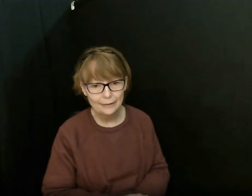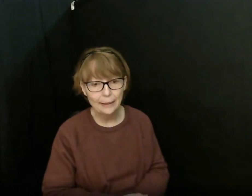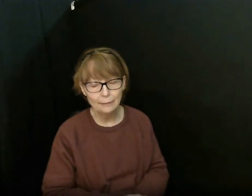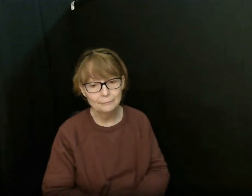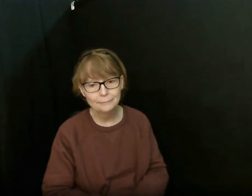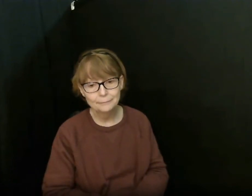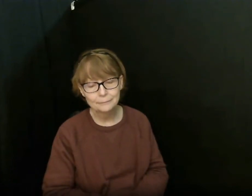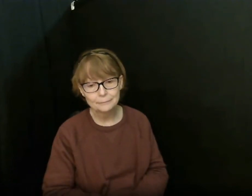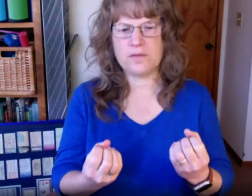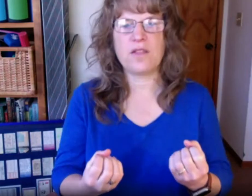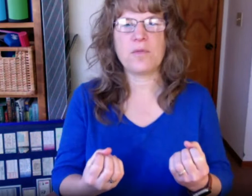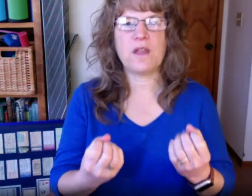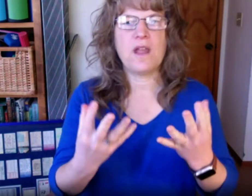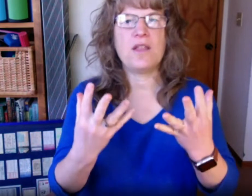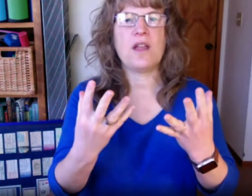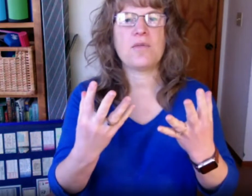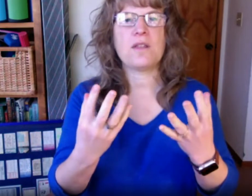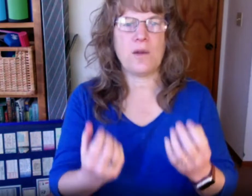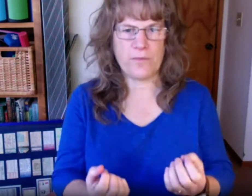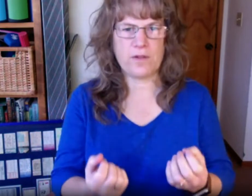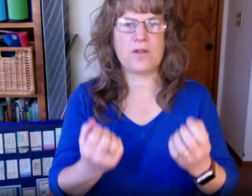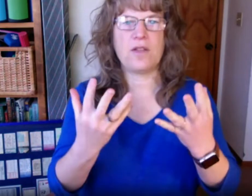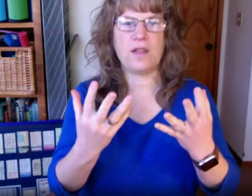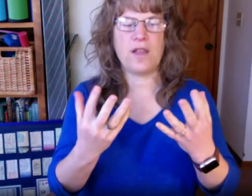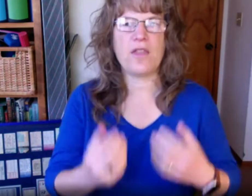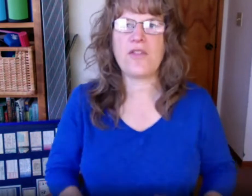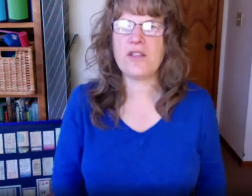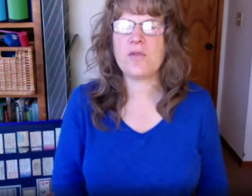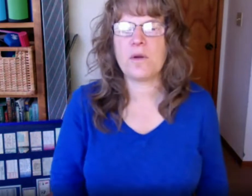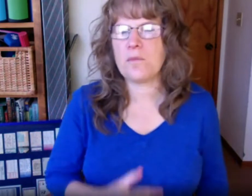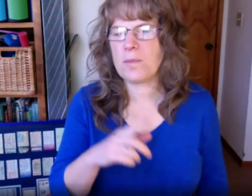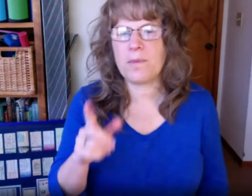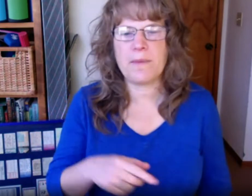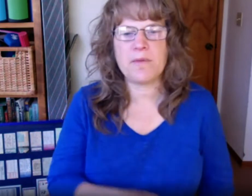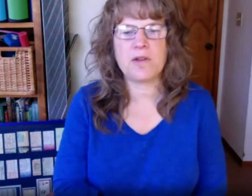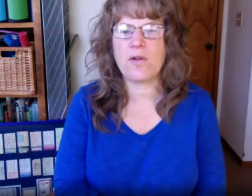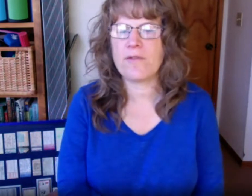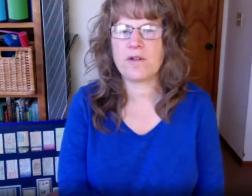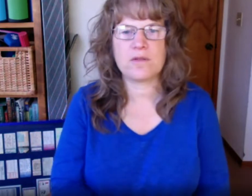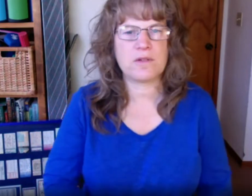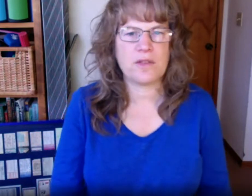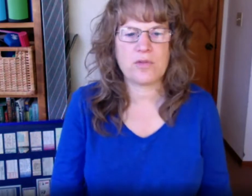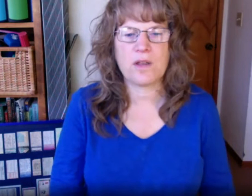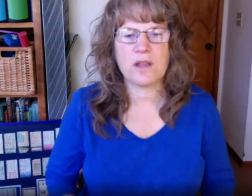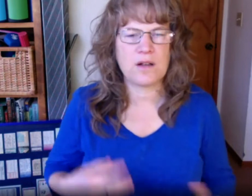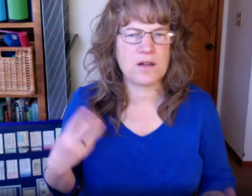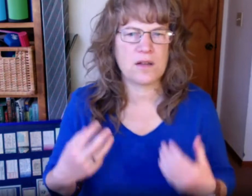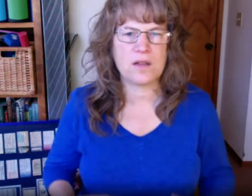Yeah. Okay, that's really helpful. Okay, thanks. And then I think there's one more, but maybe when we go over lesson 3, it'll come